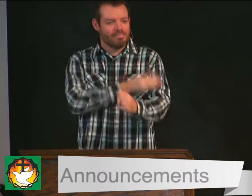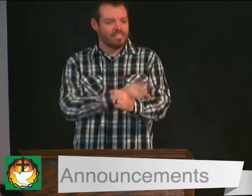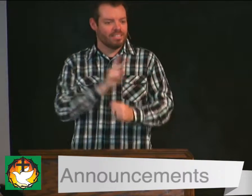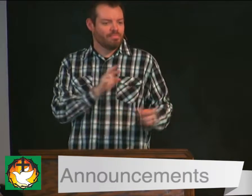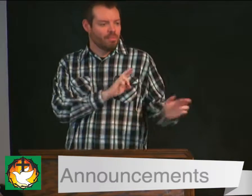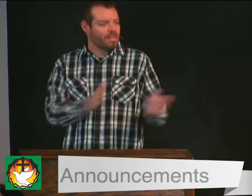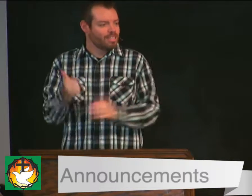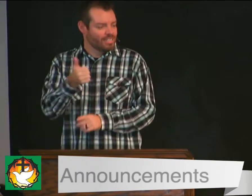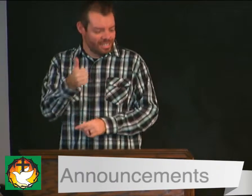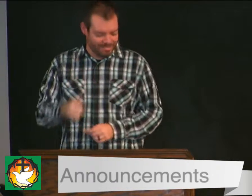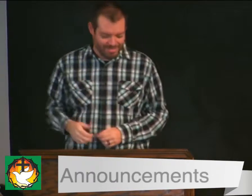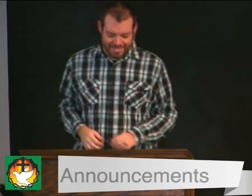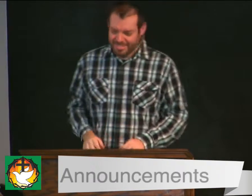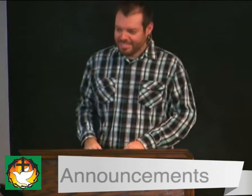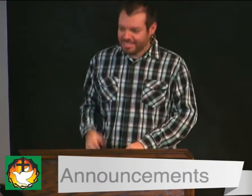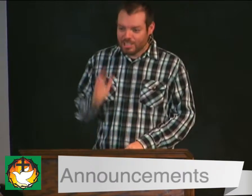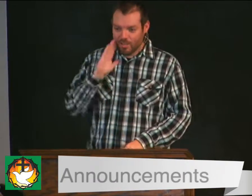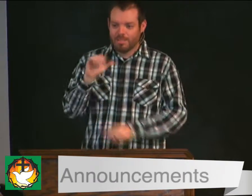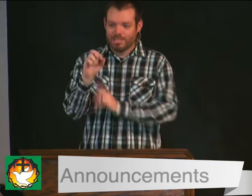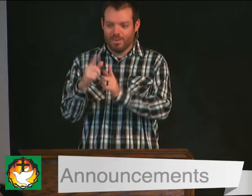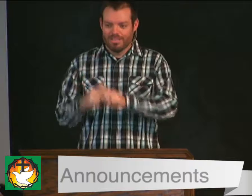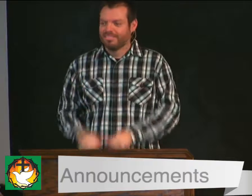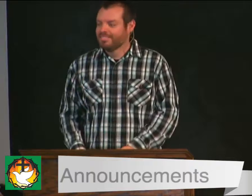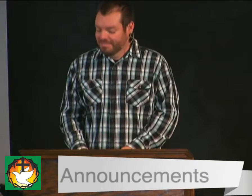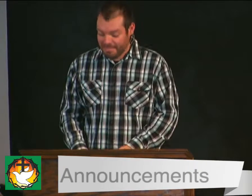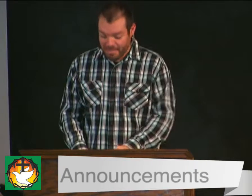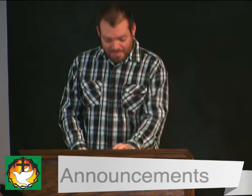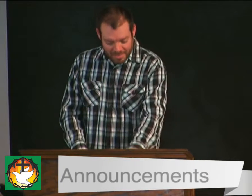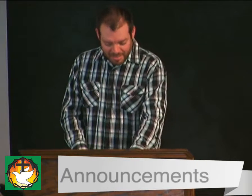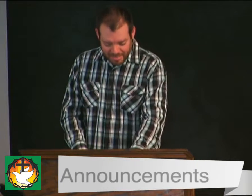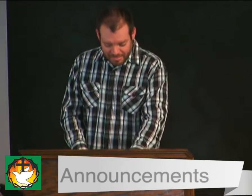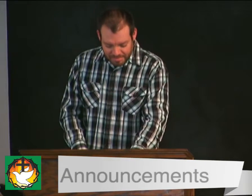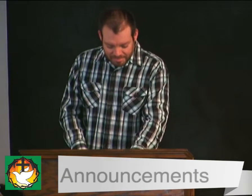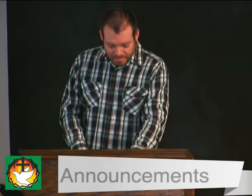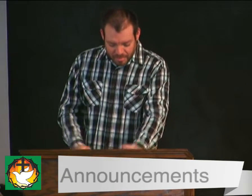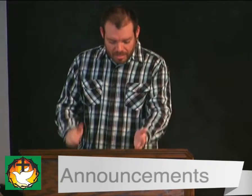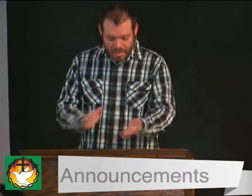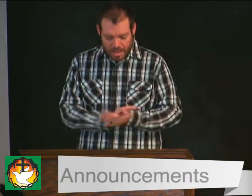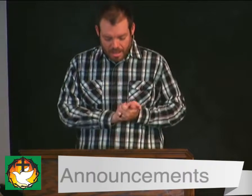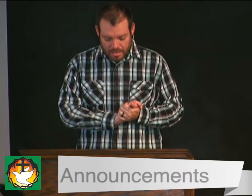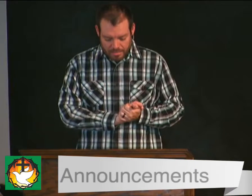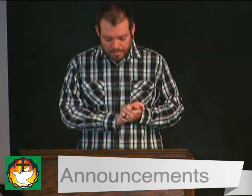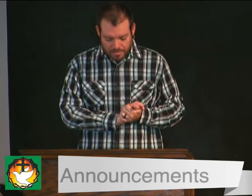Build some muscle and prepare yourself, because you will be sore.